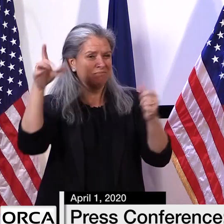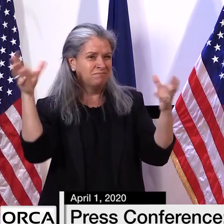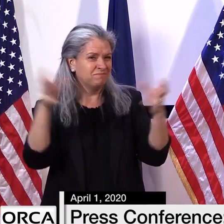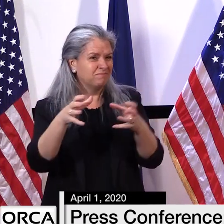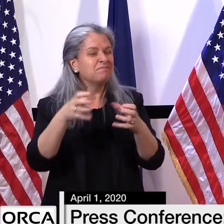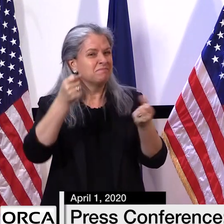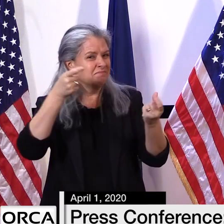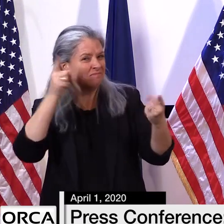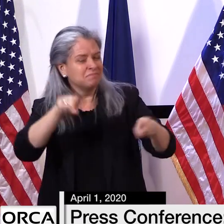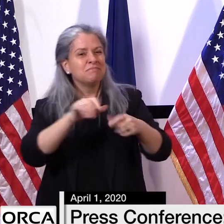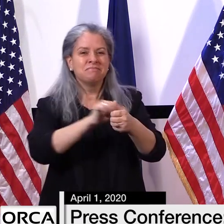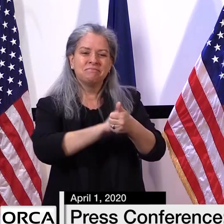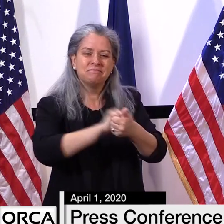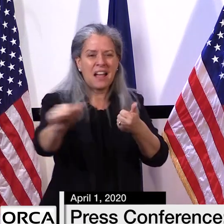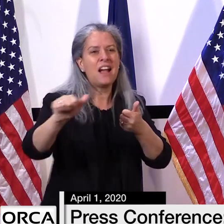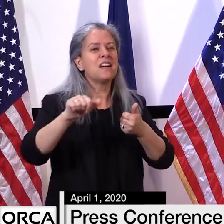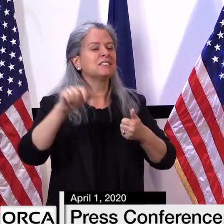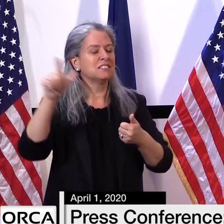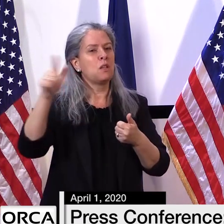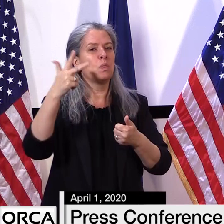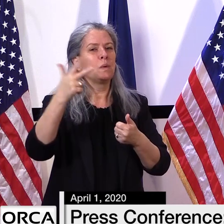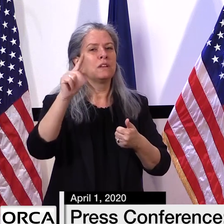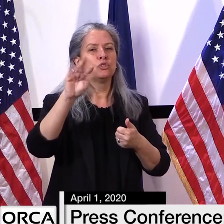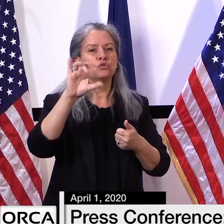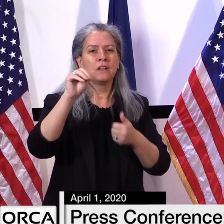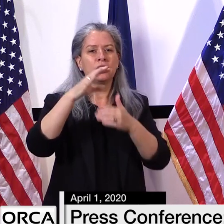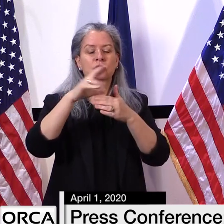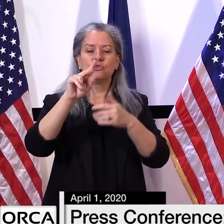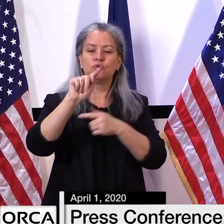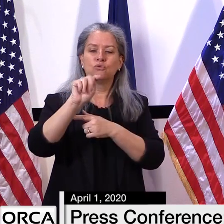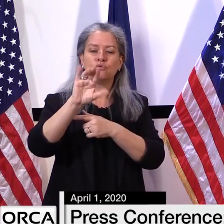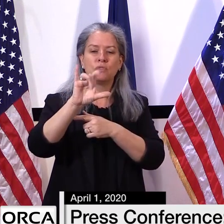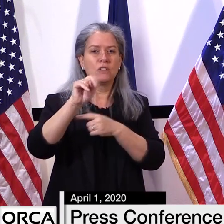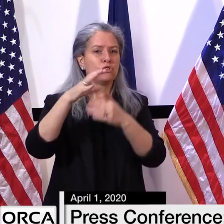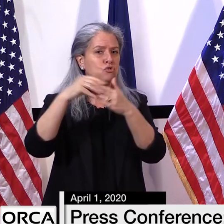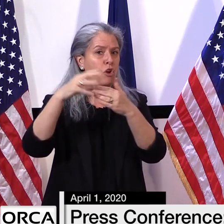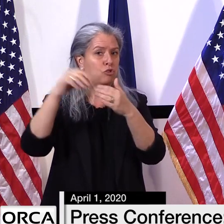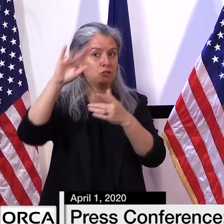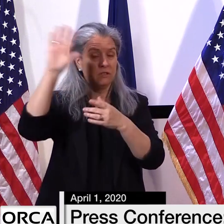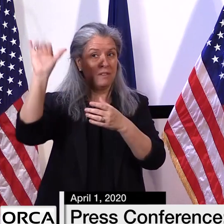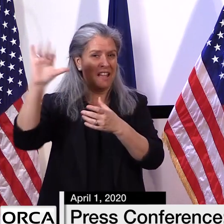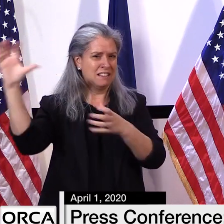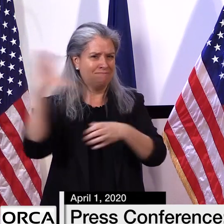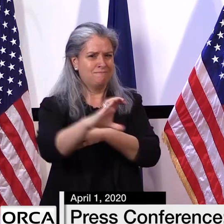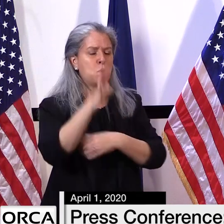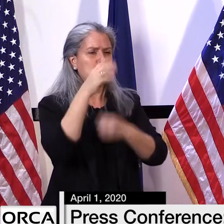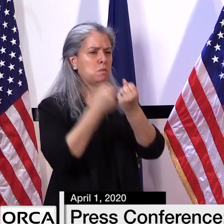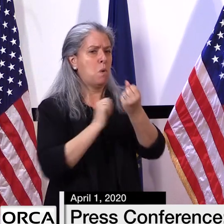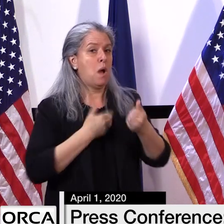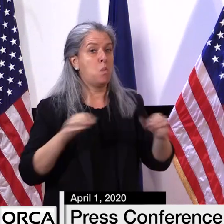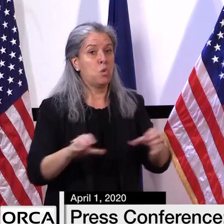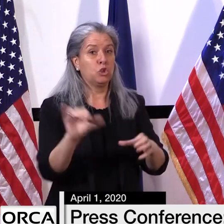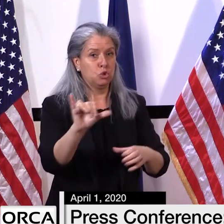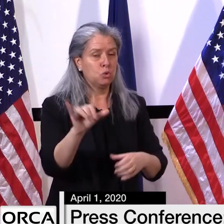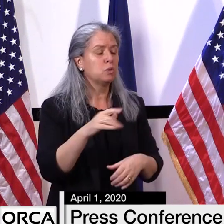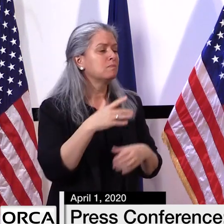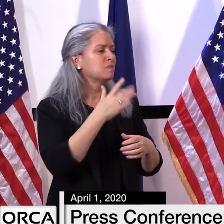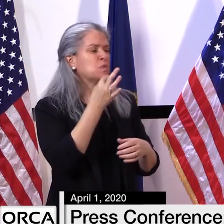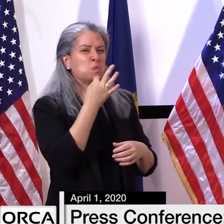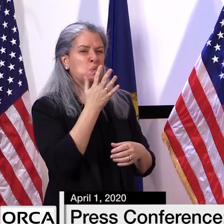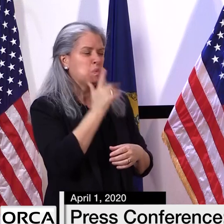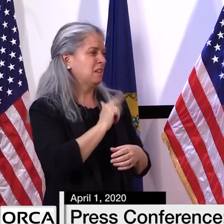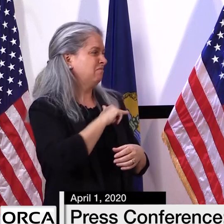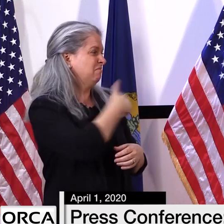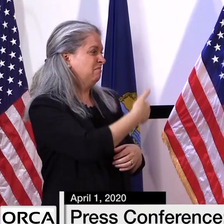will add to what we're doing. In a moment, I'll ask Secretary Curley, Commissioner Harrington, and others to go over some of the